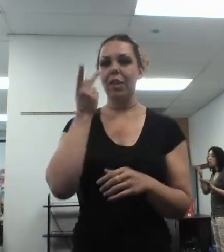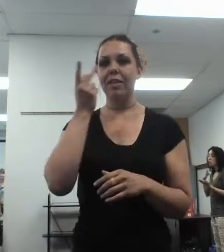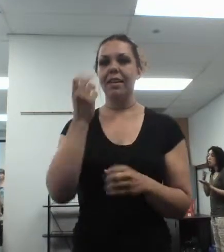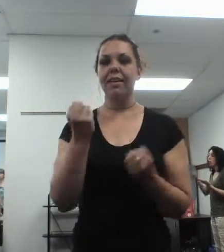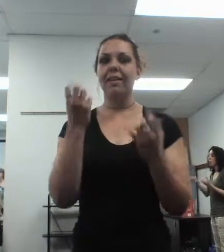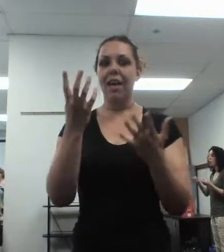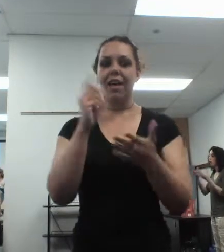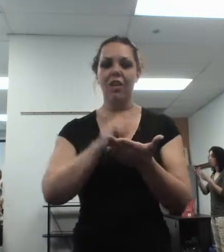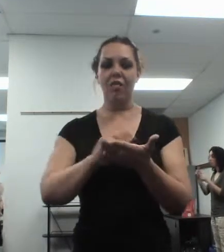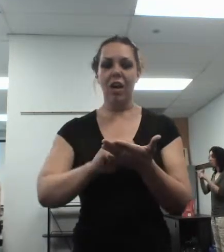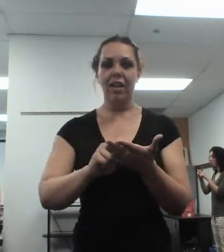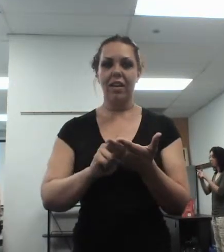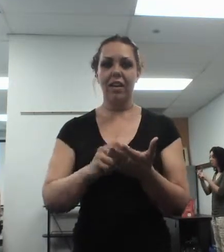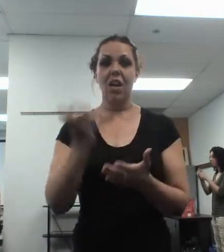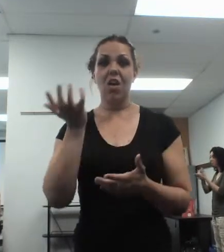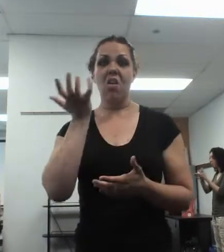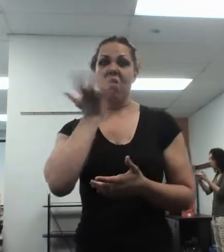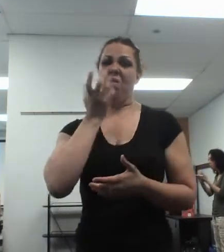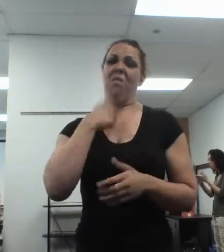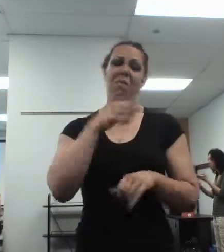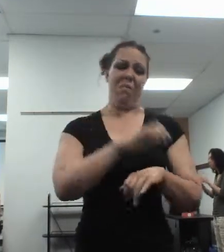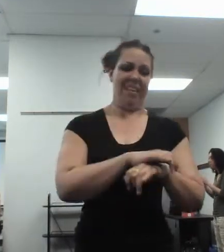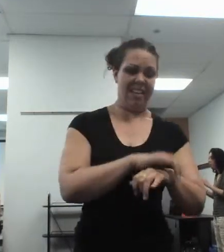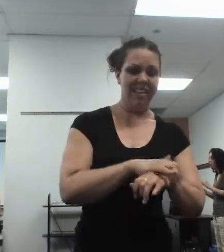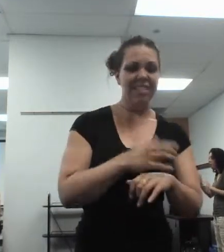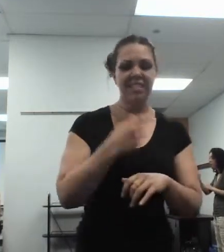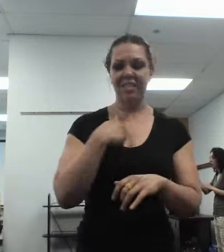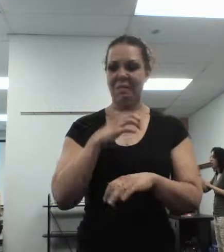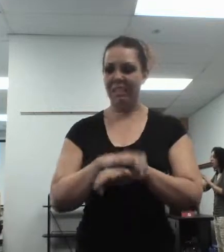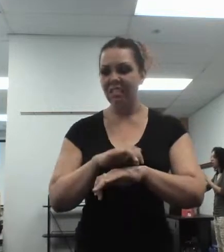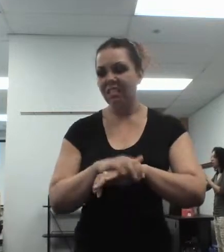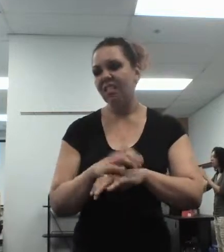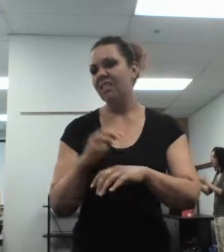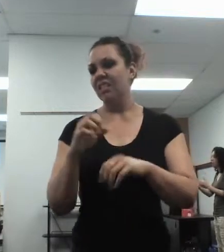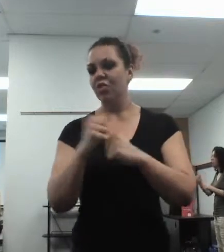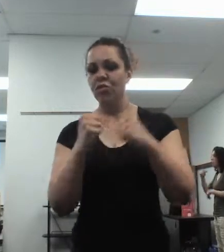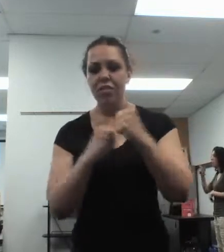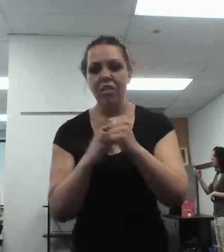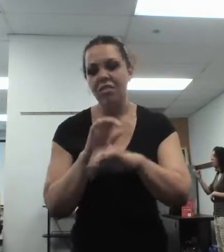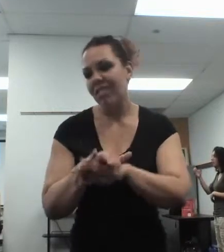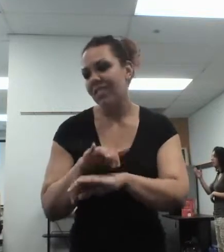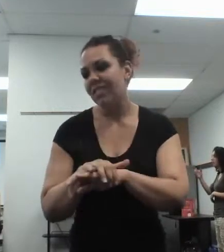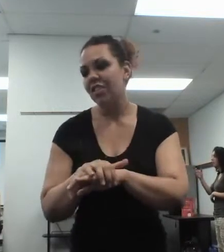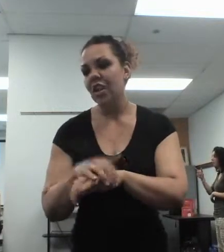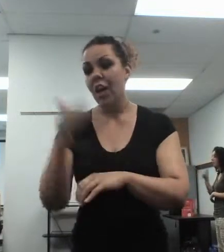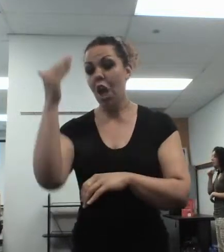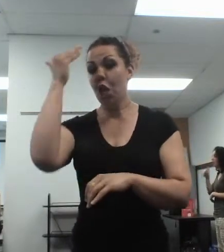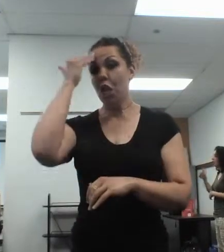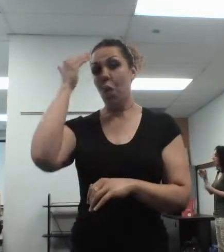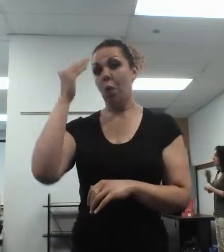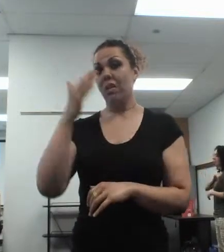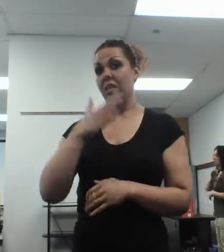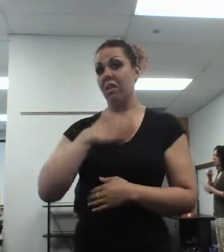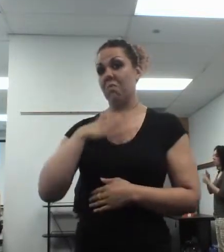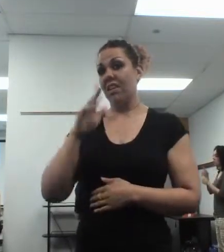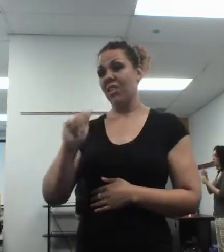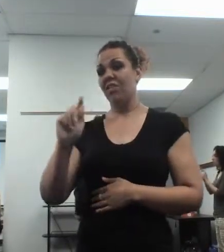Boy, I'm too English. Wow, my sentence structure is too English. Knowing that your target is supposed to be ASL. Do you want us to